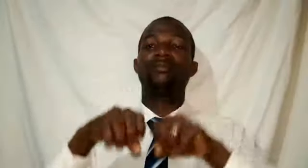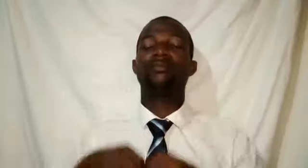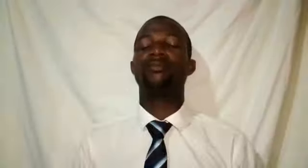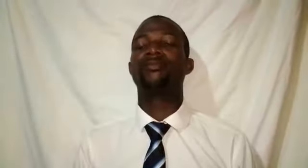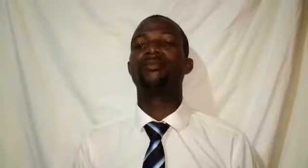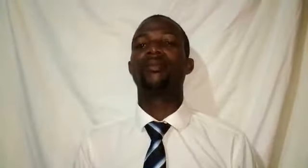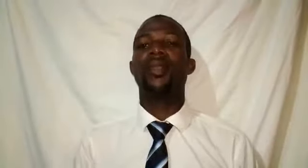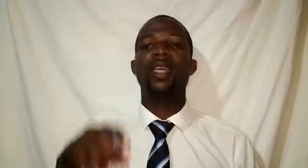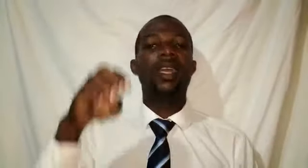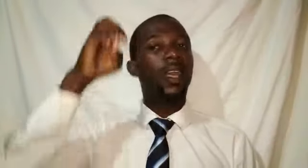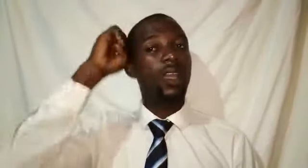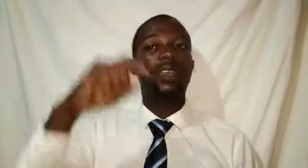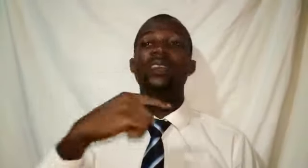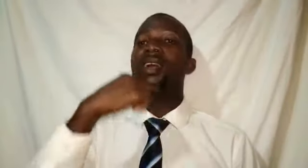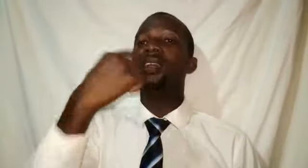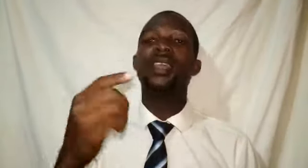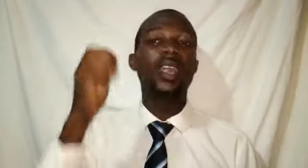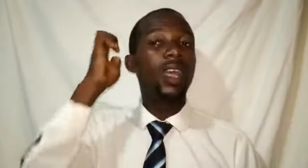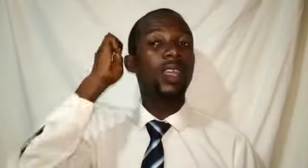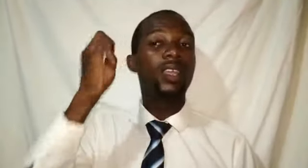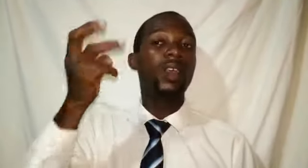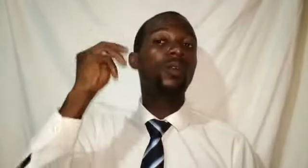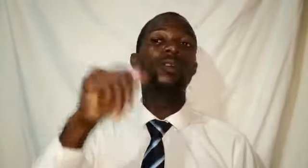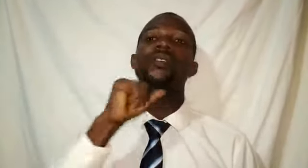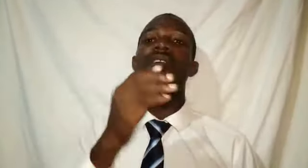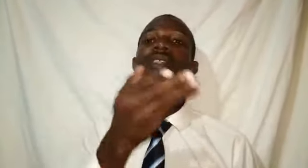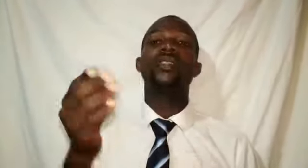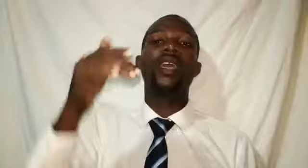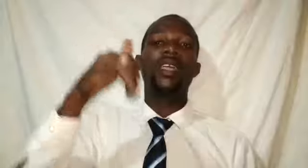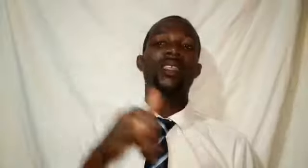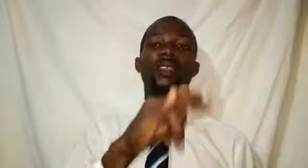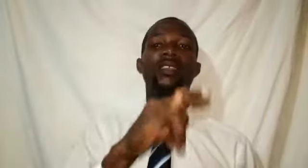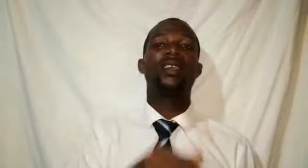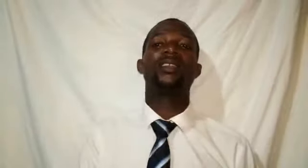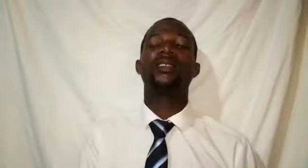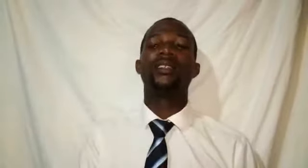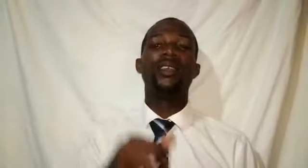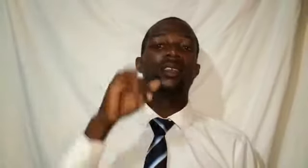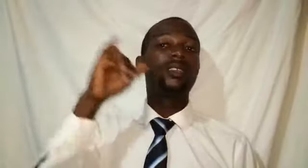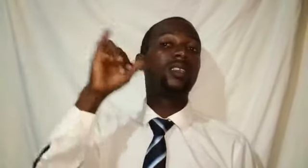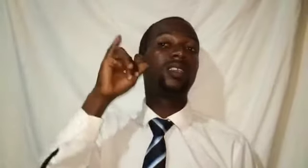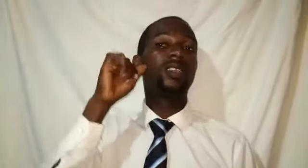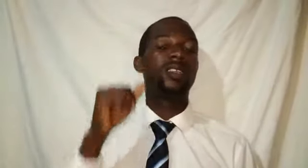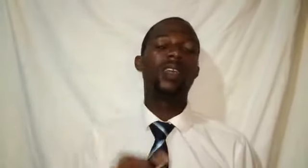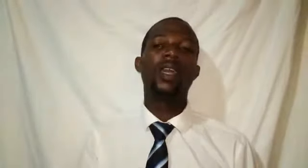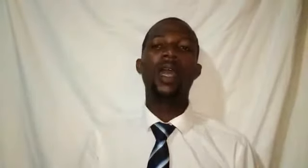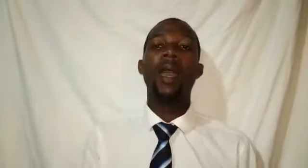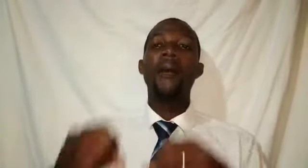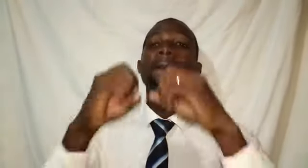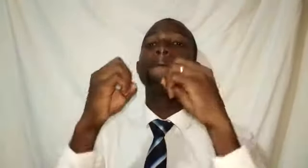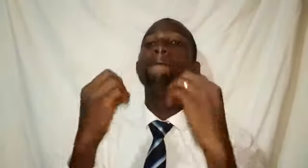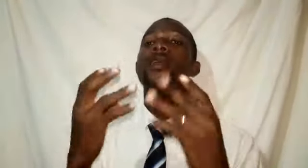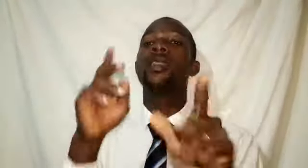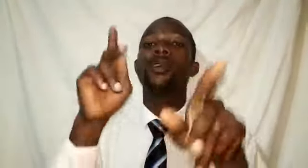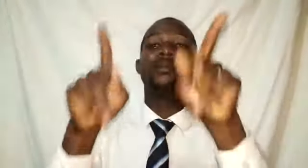He said he wasn't there yet. He wasn't there yesterday. Many people saw